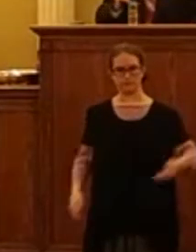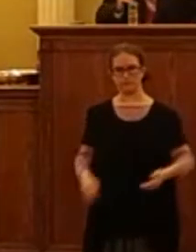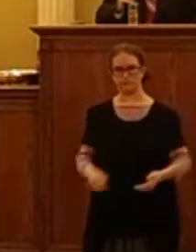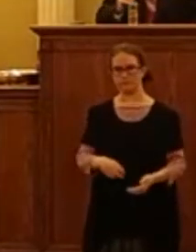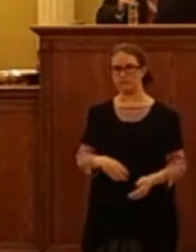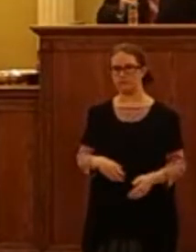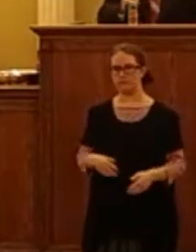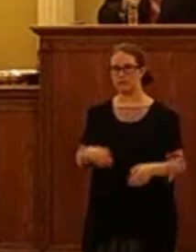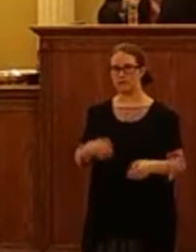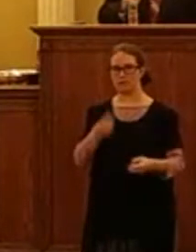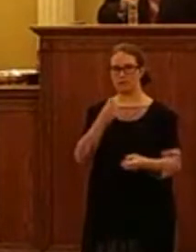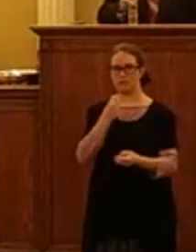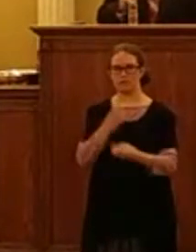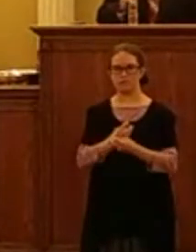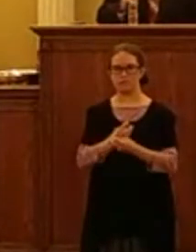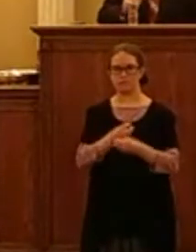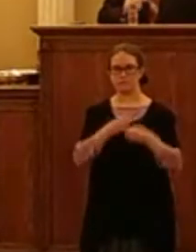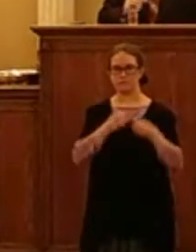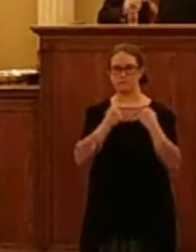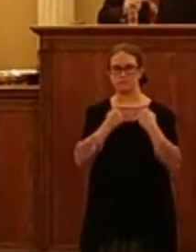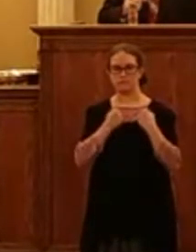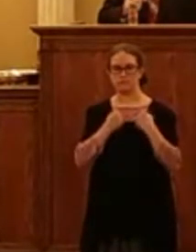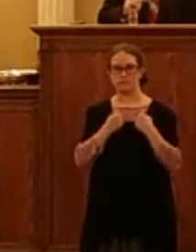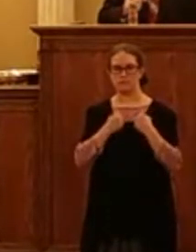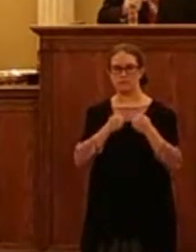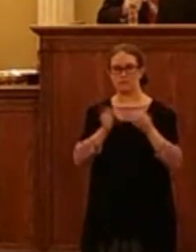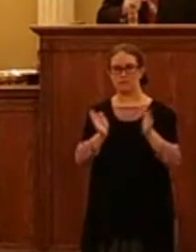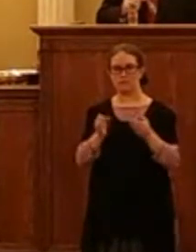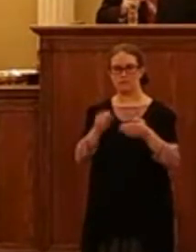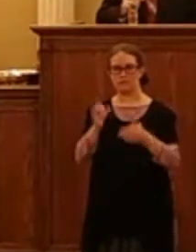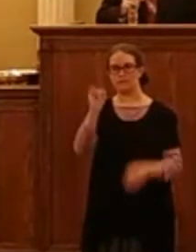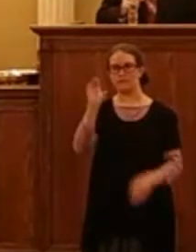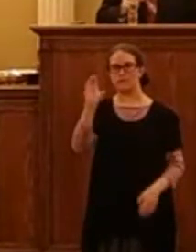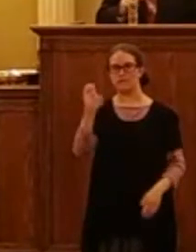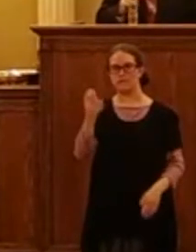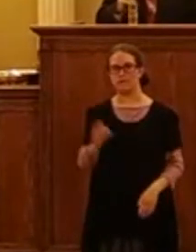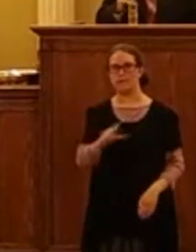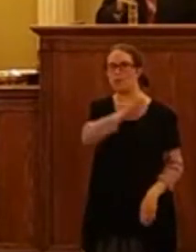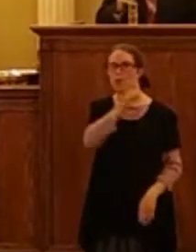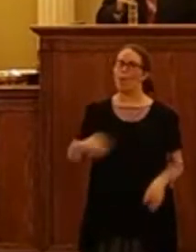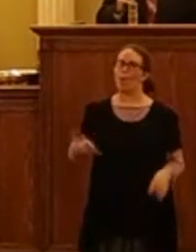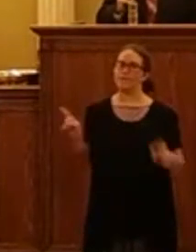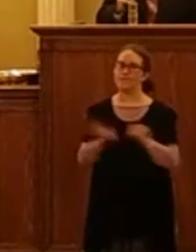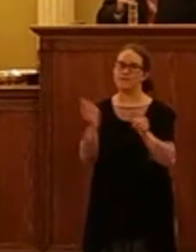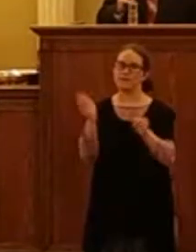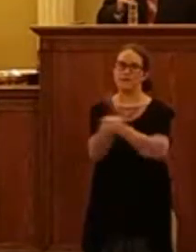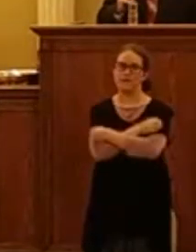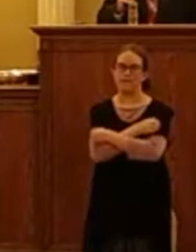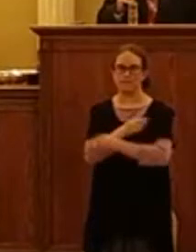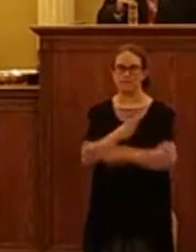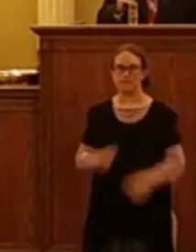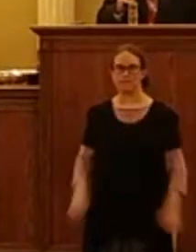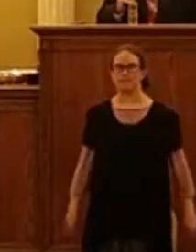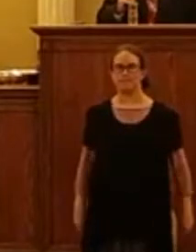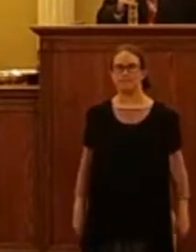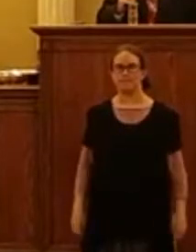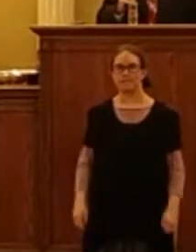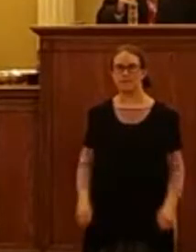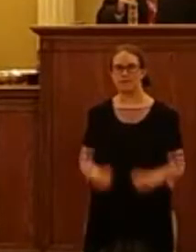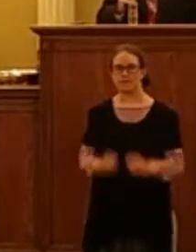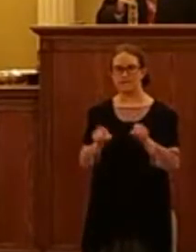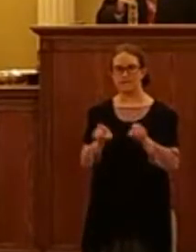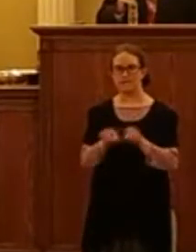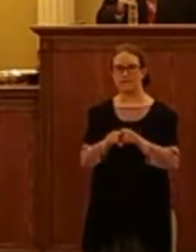backslidden in heart, cold as a block of ice, amen, the Lord still loves them. Amen.